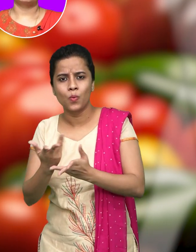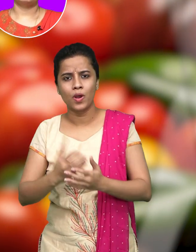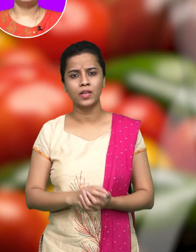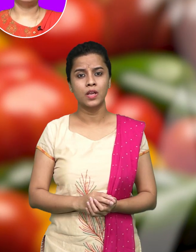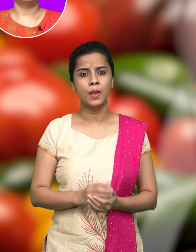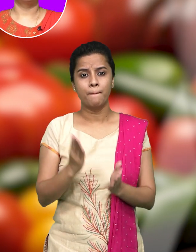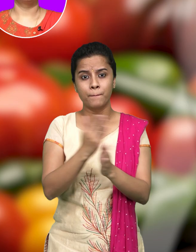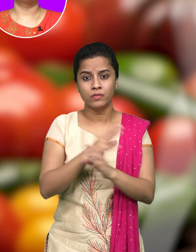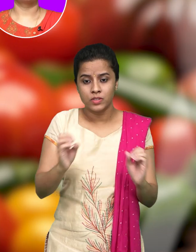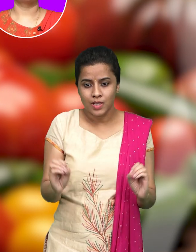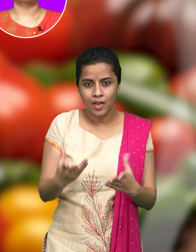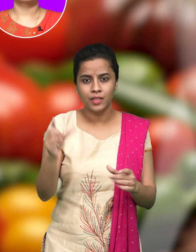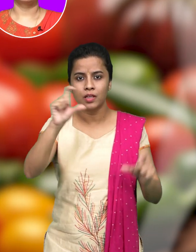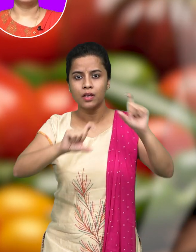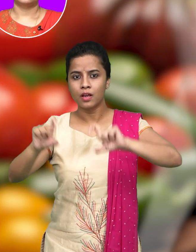the experiment?